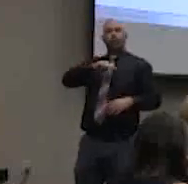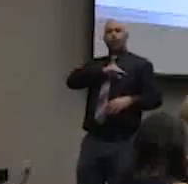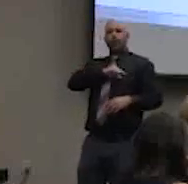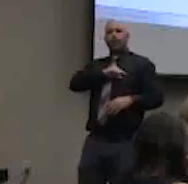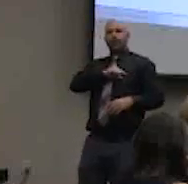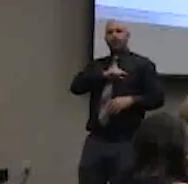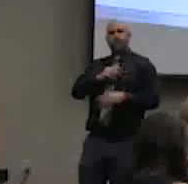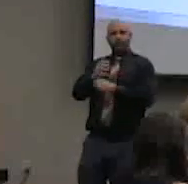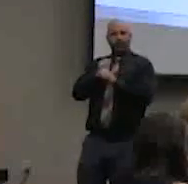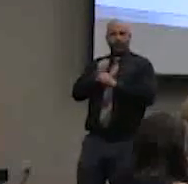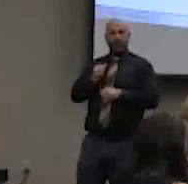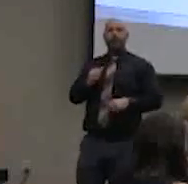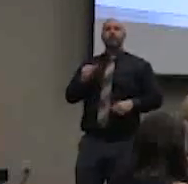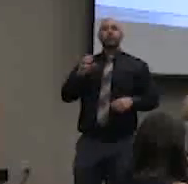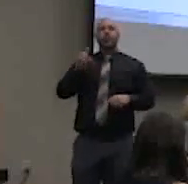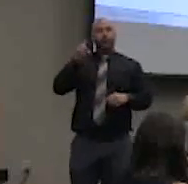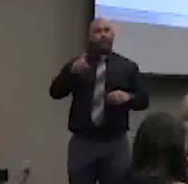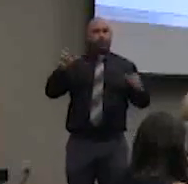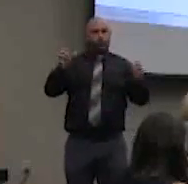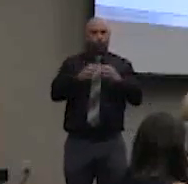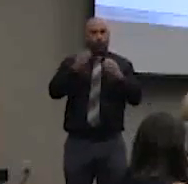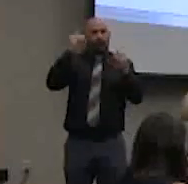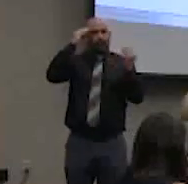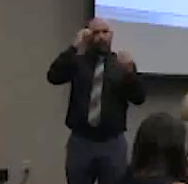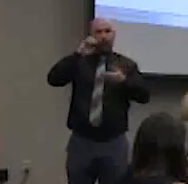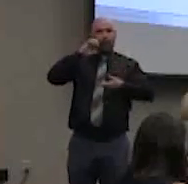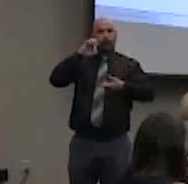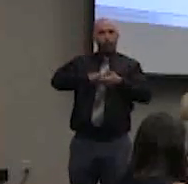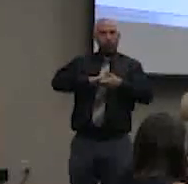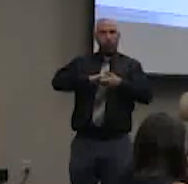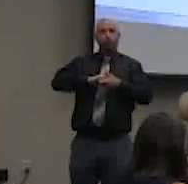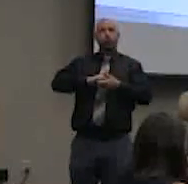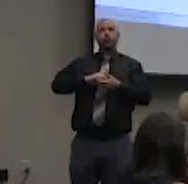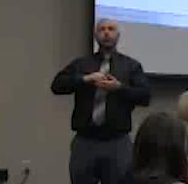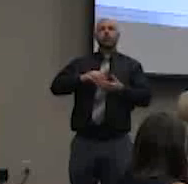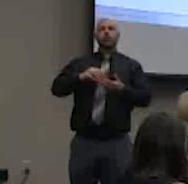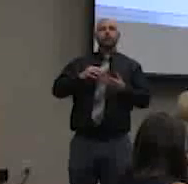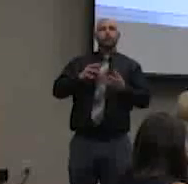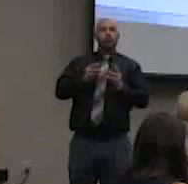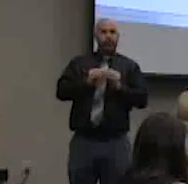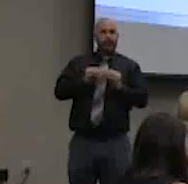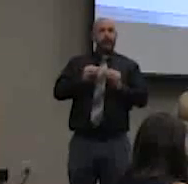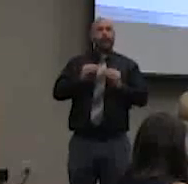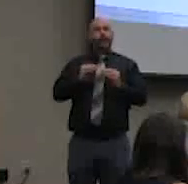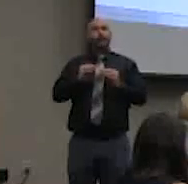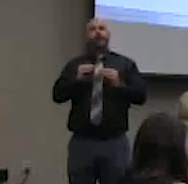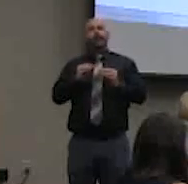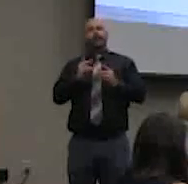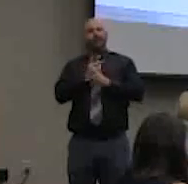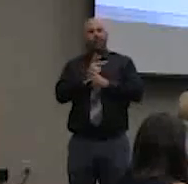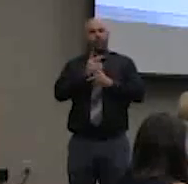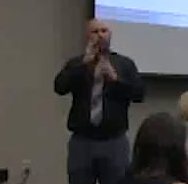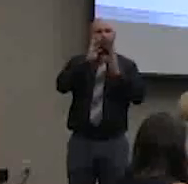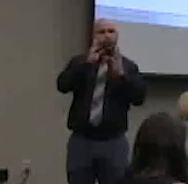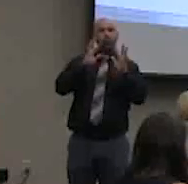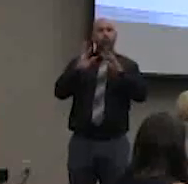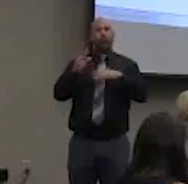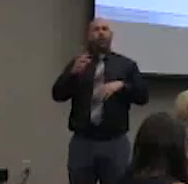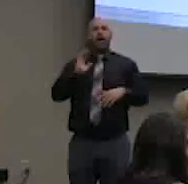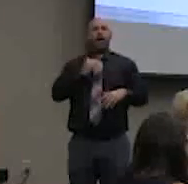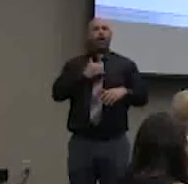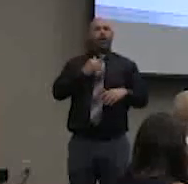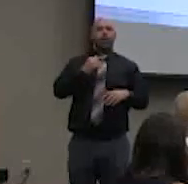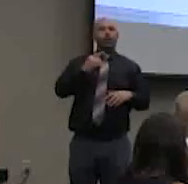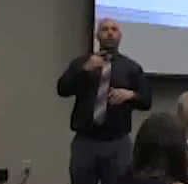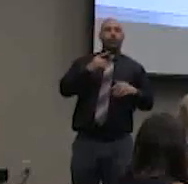of thought partners to come together. And what we are doing right now, our initial group has met once. We're